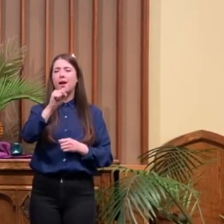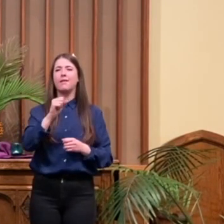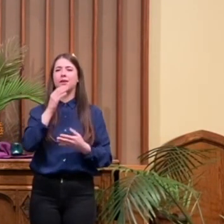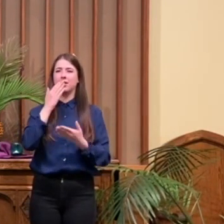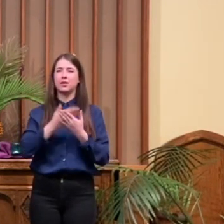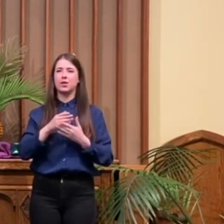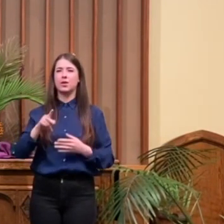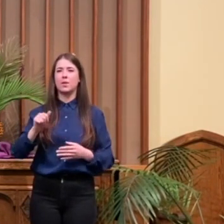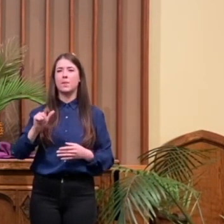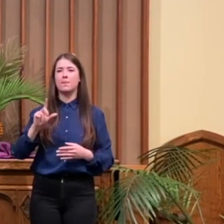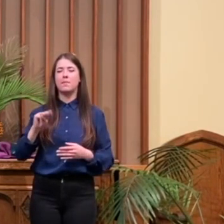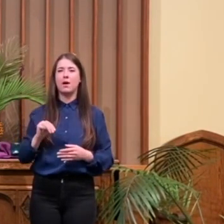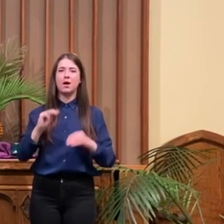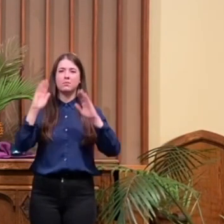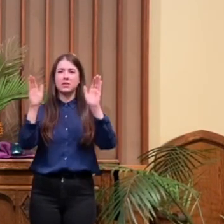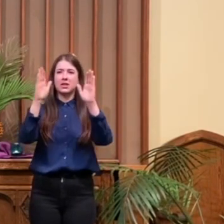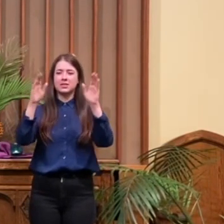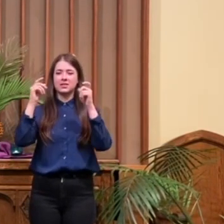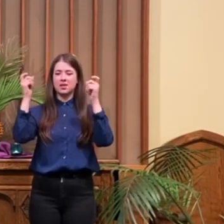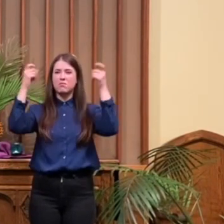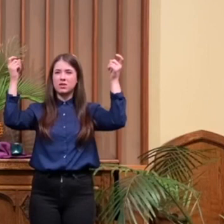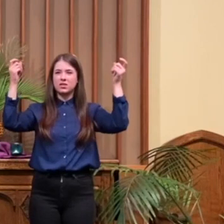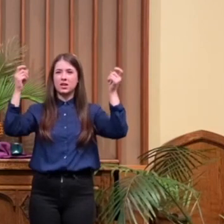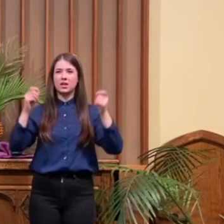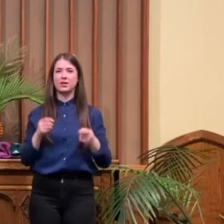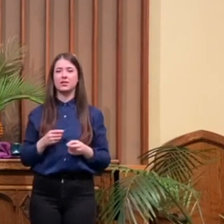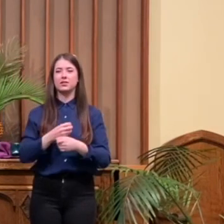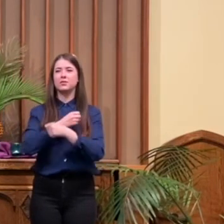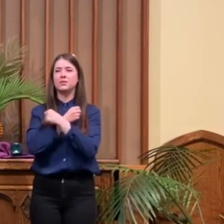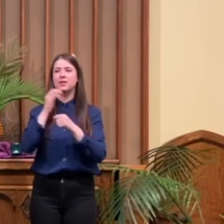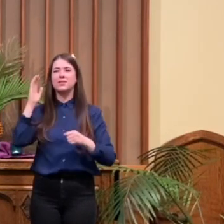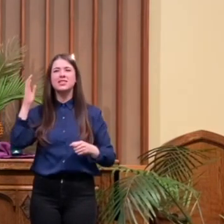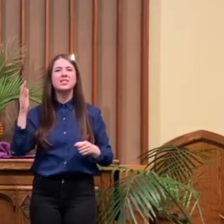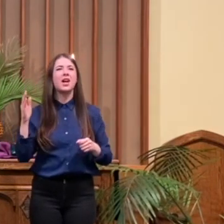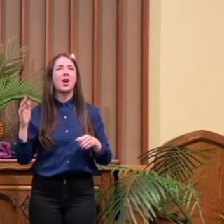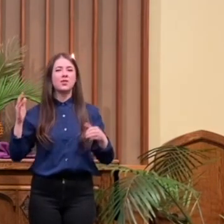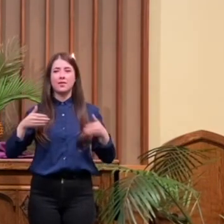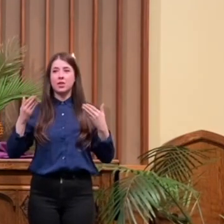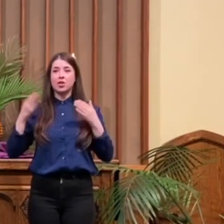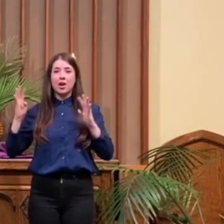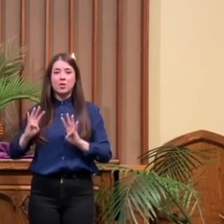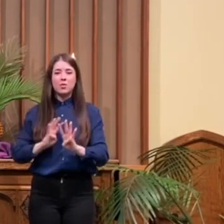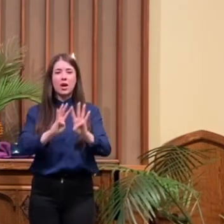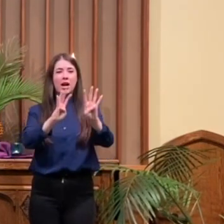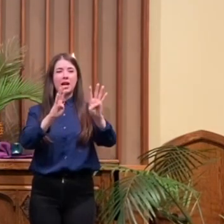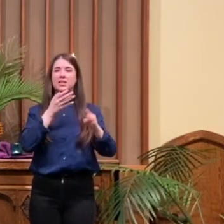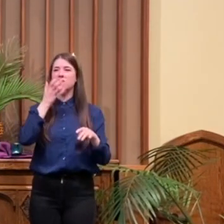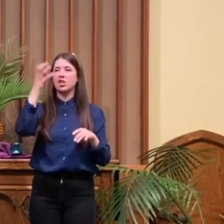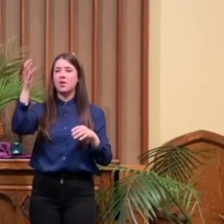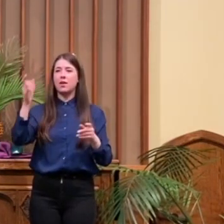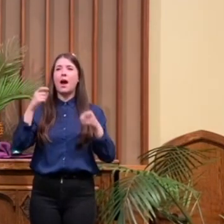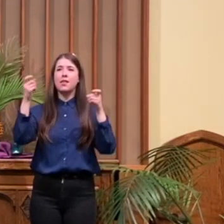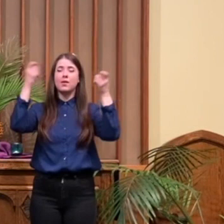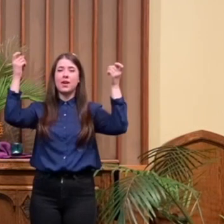celebration. We love the sound of a joyful parade. We love shouting hallelujah.